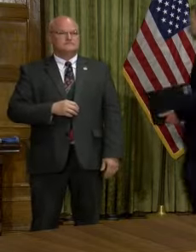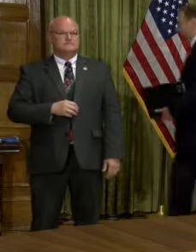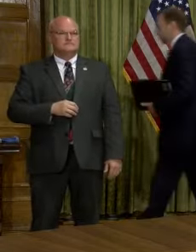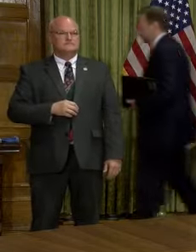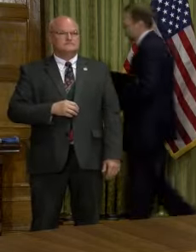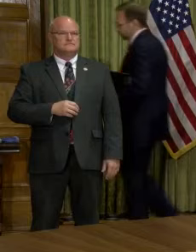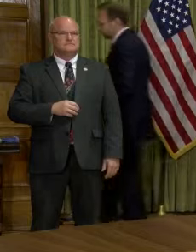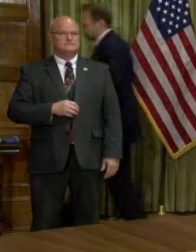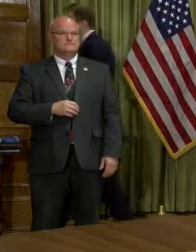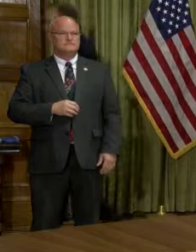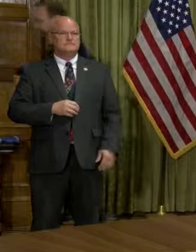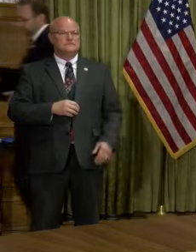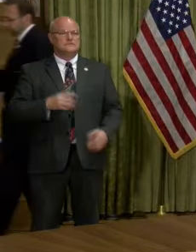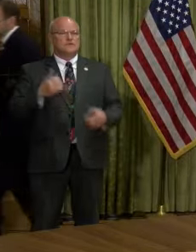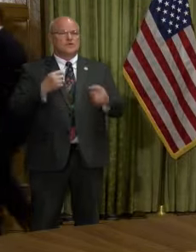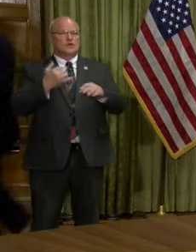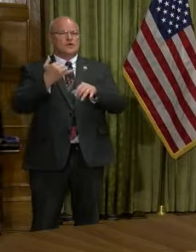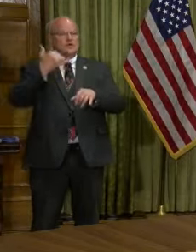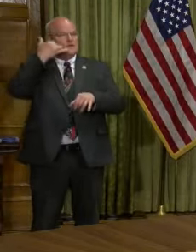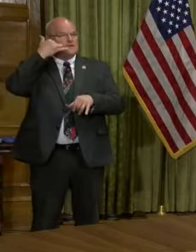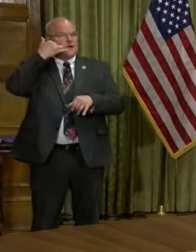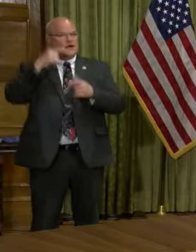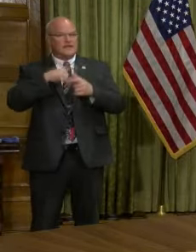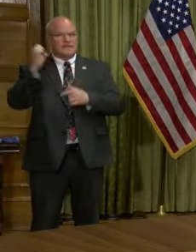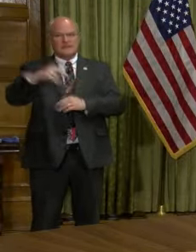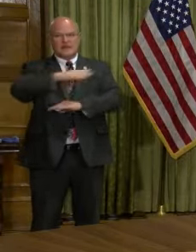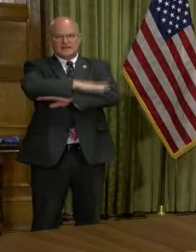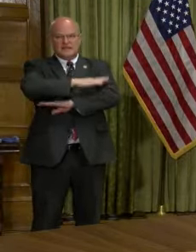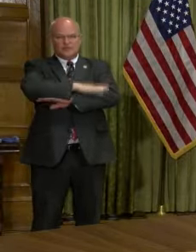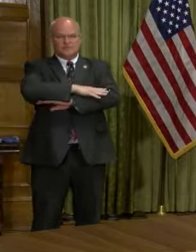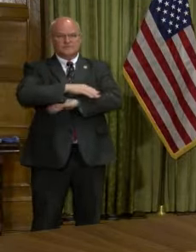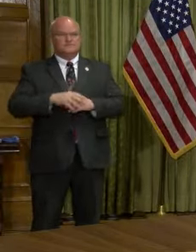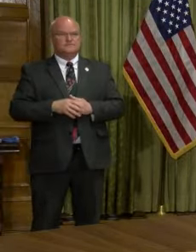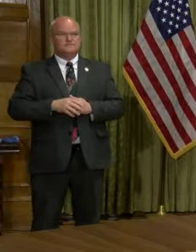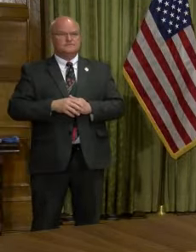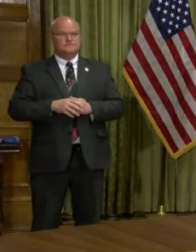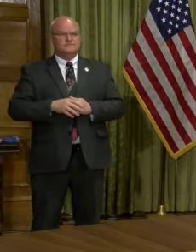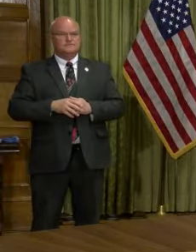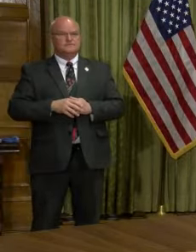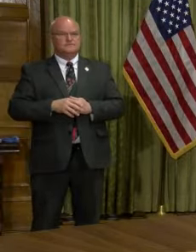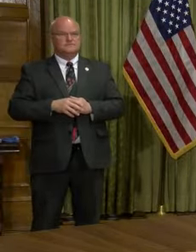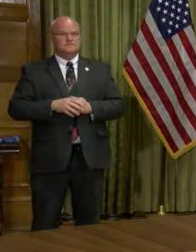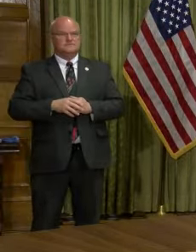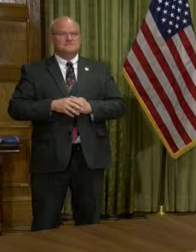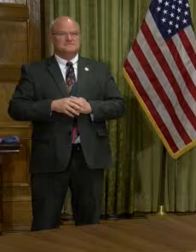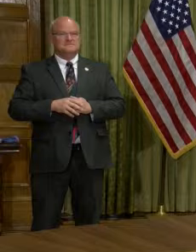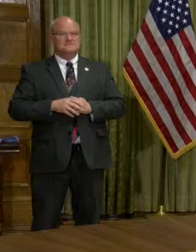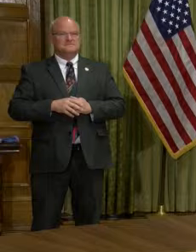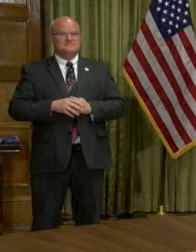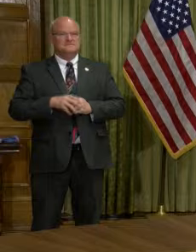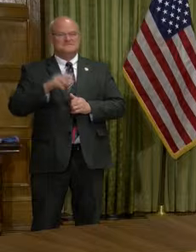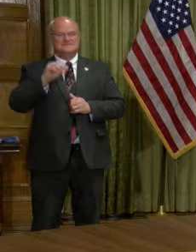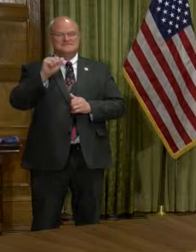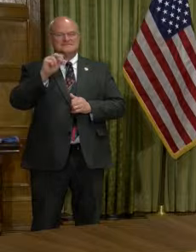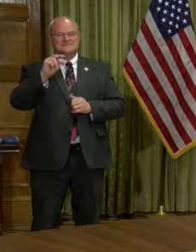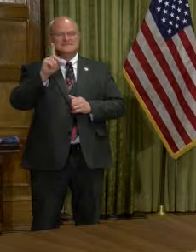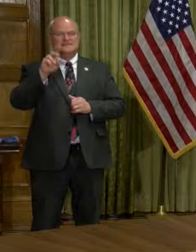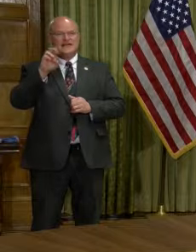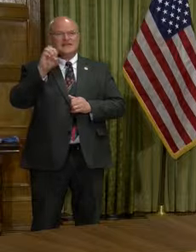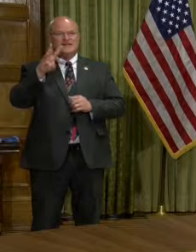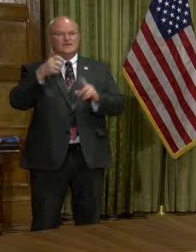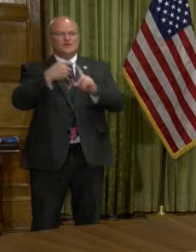Is there a question remotely first, and we'll come back to the table? Yeah, Governor, this is Andrew with